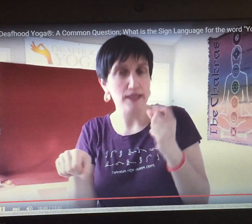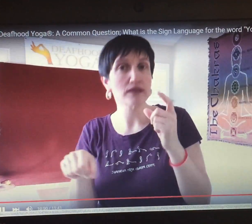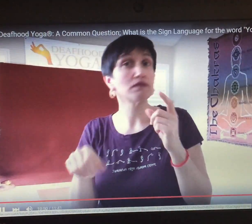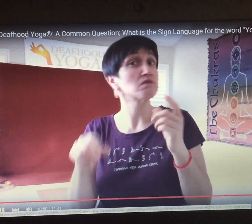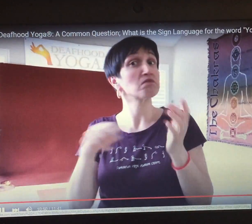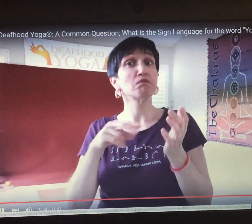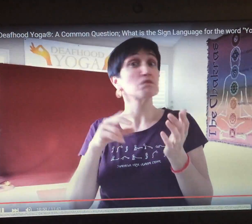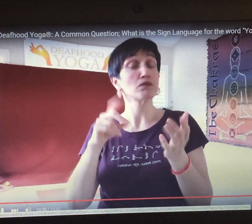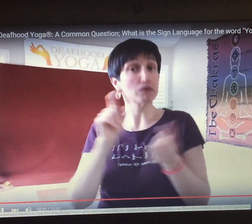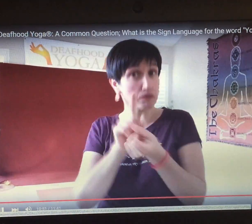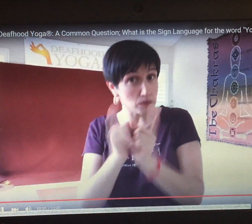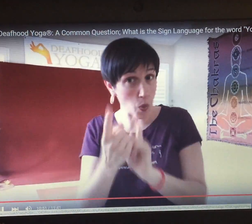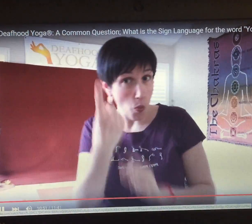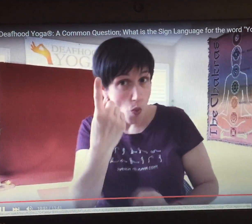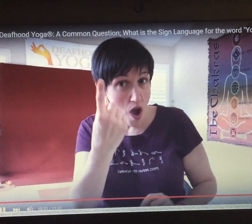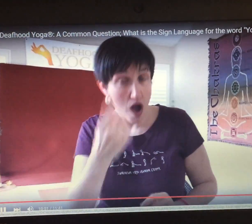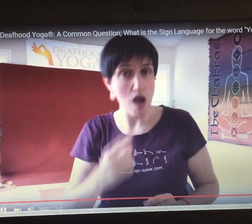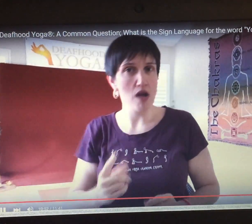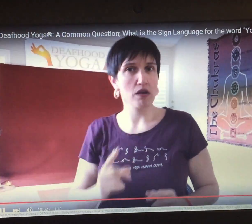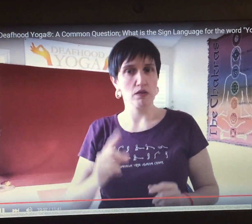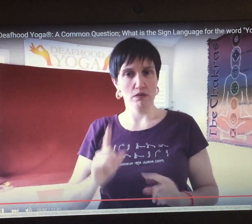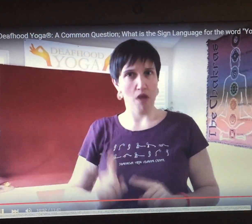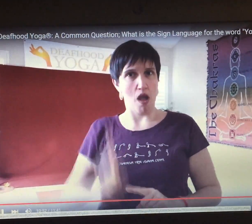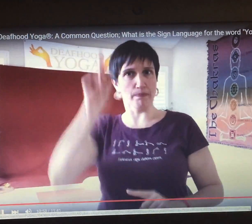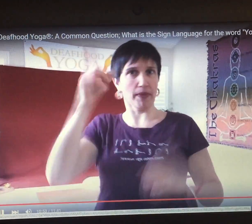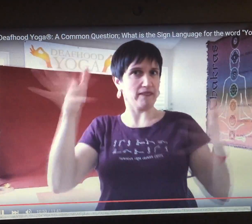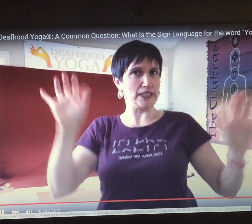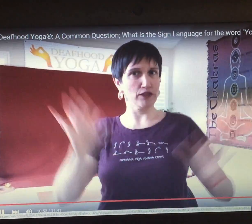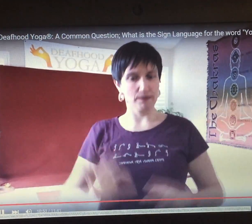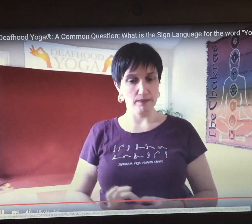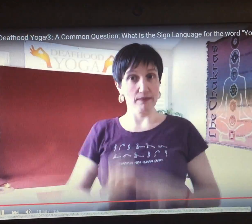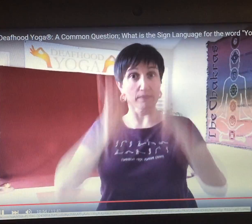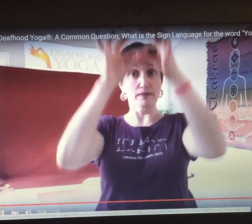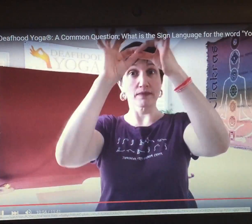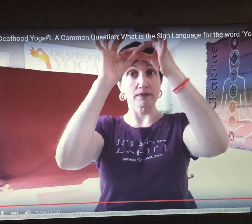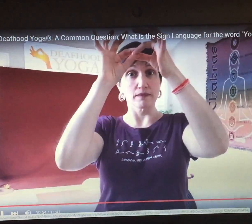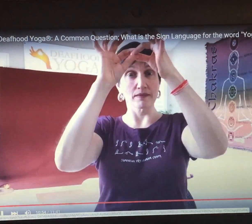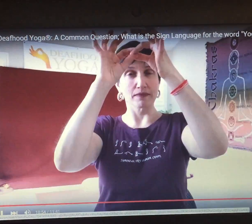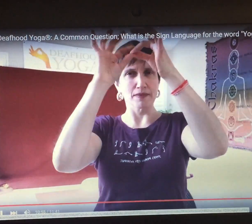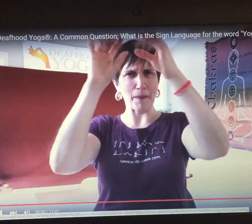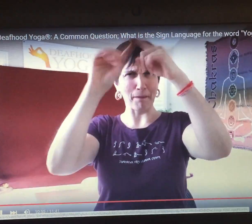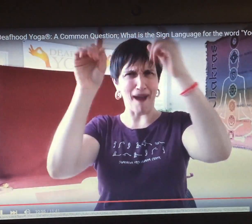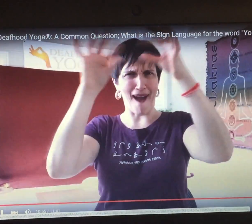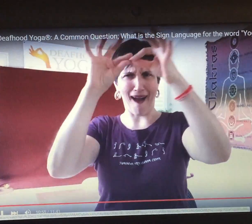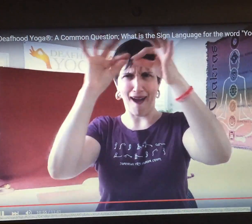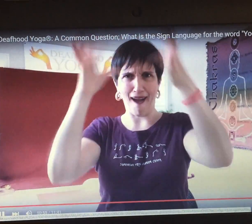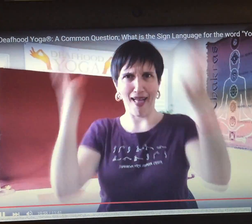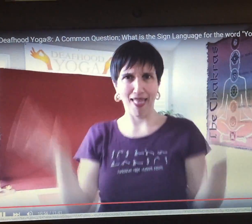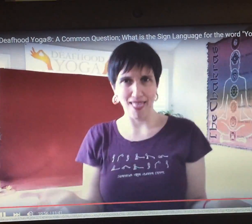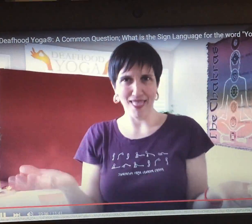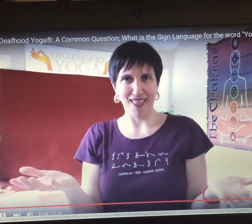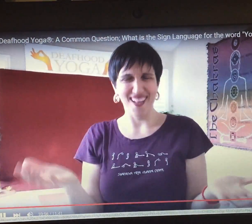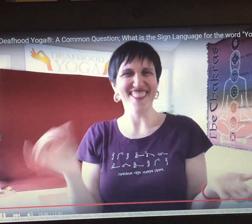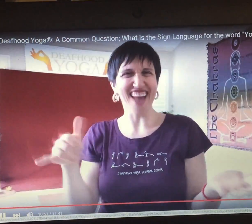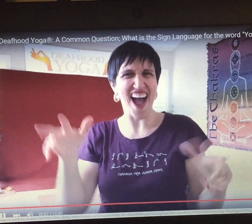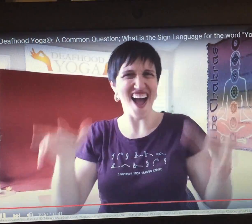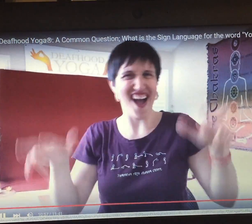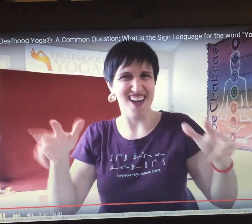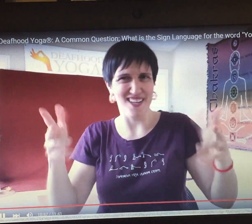doing it twice to changing it to one, up and going, that's it. But it's